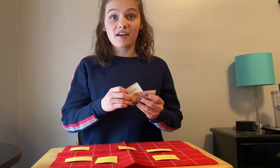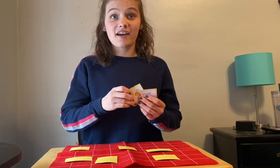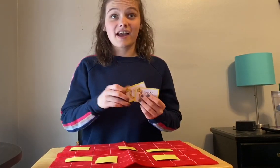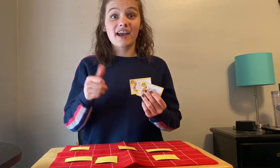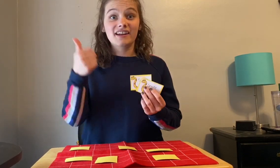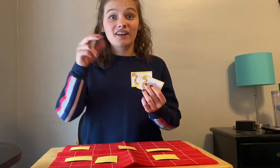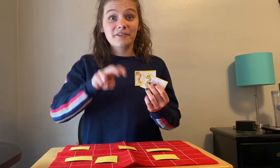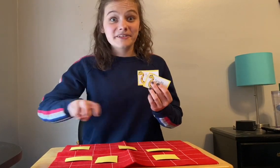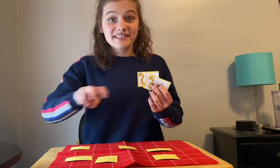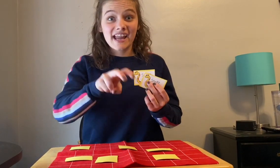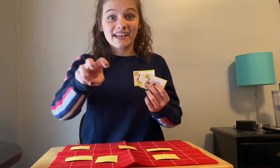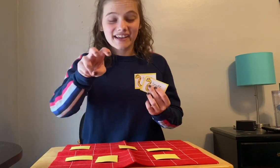and another snake.